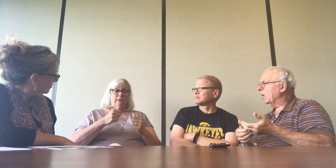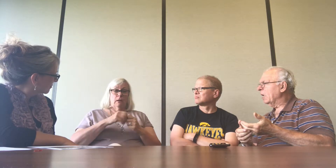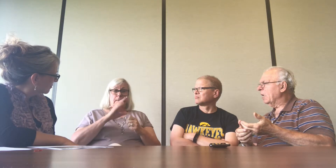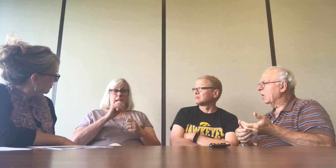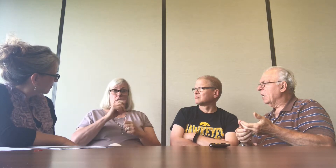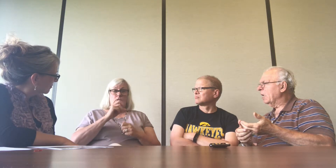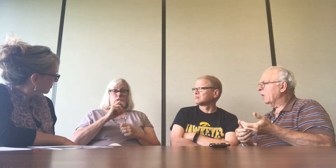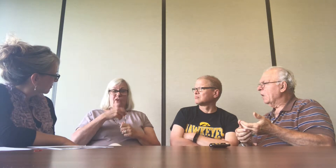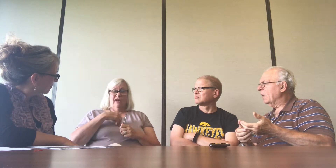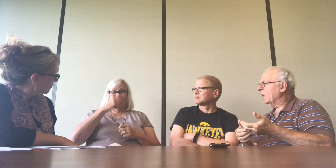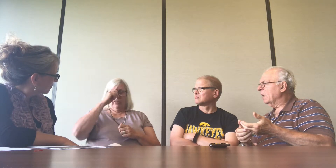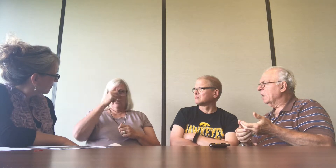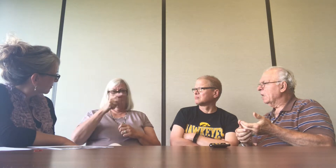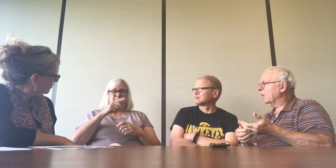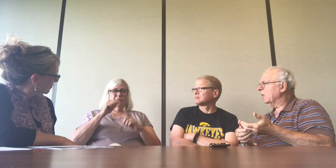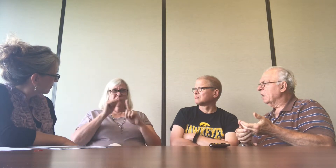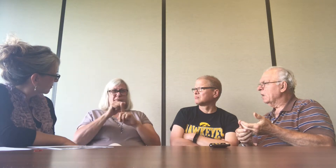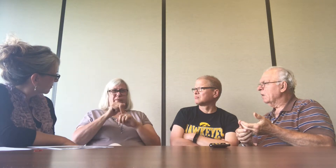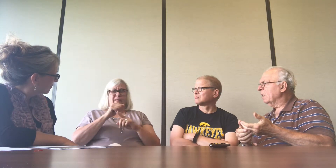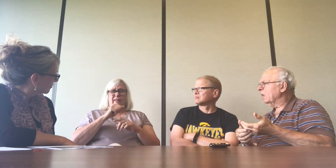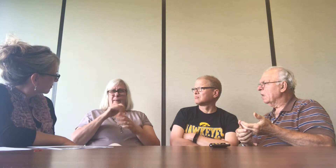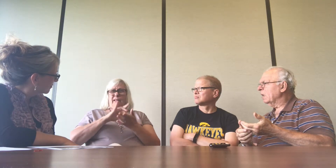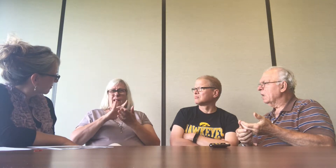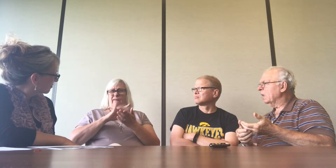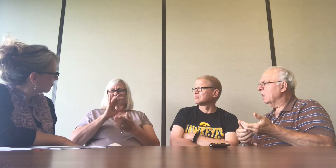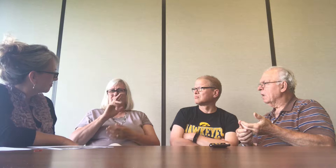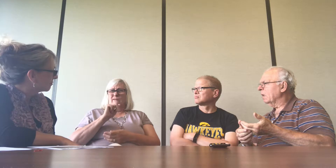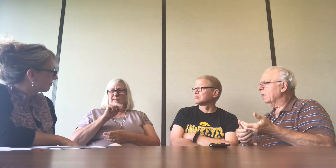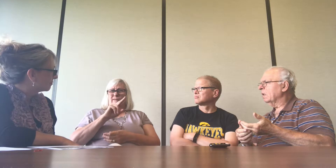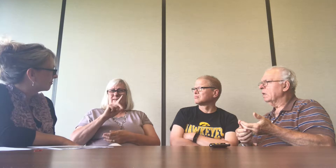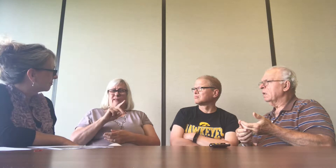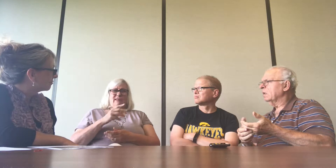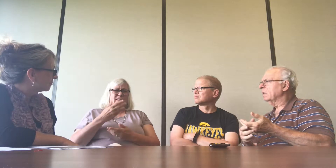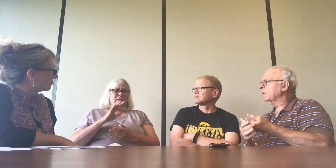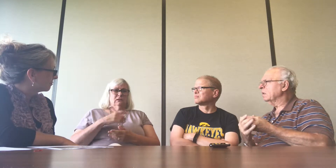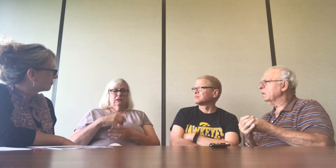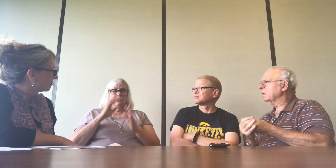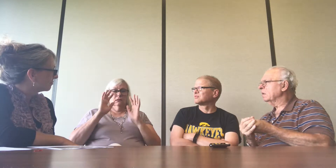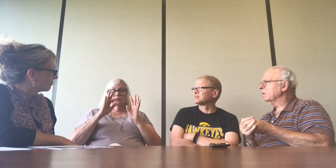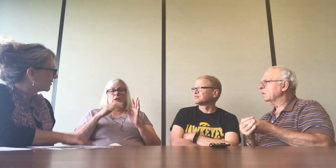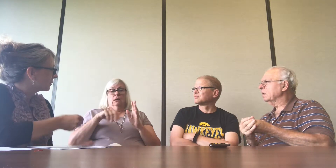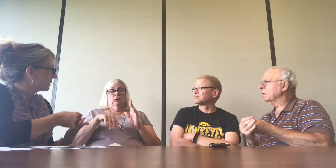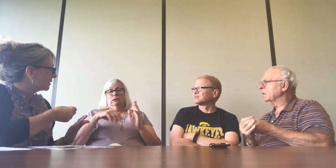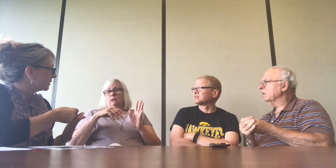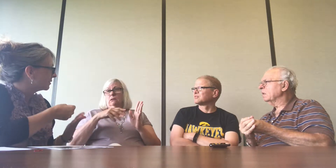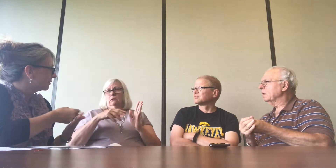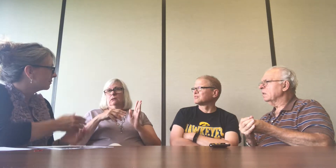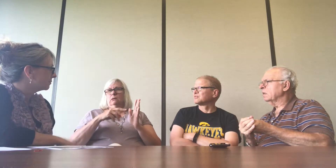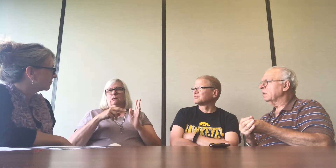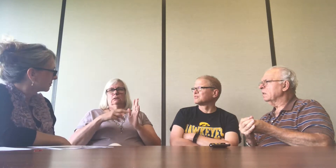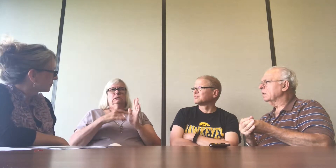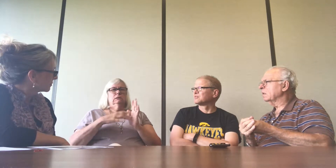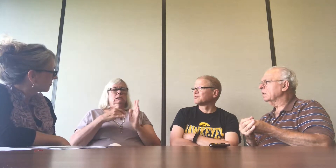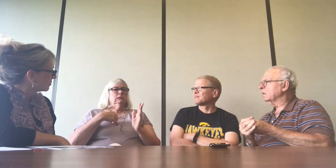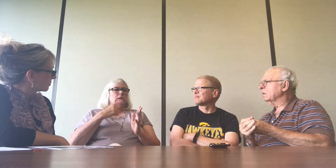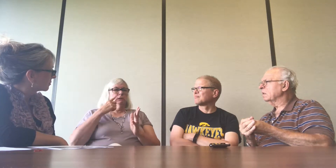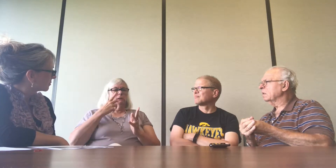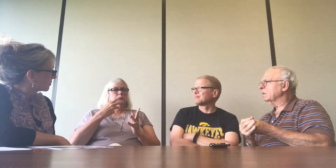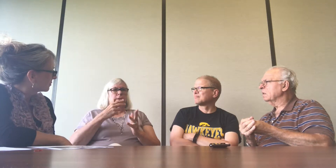sores, and the nurses had to come and change her clothing and